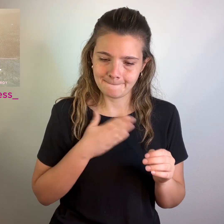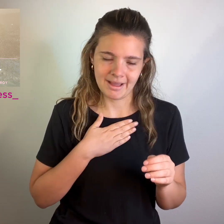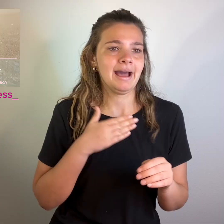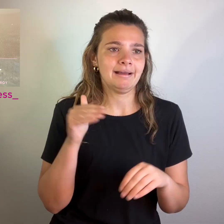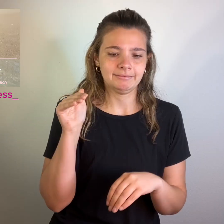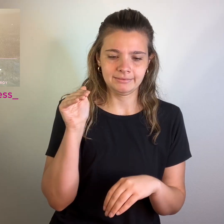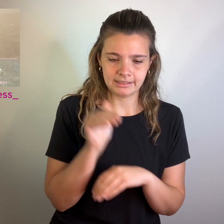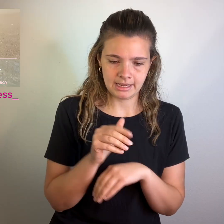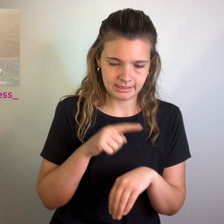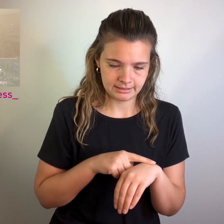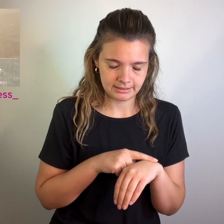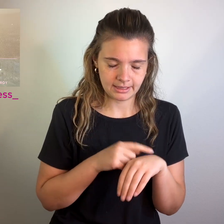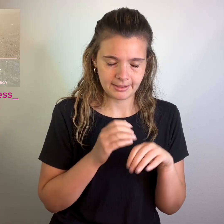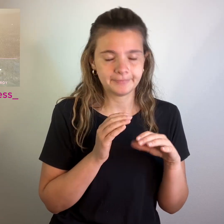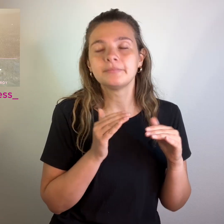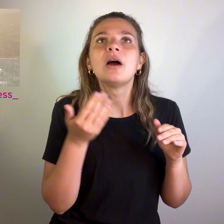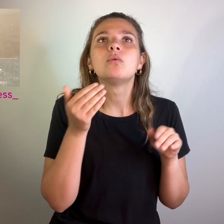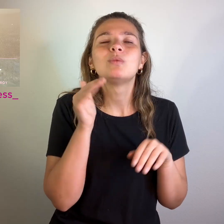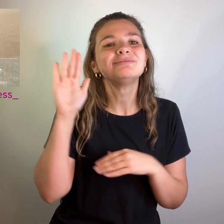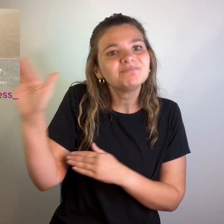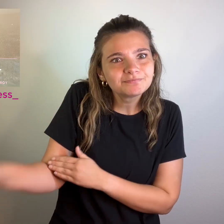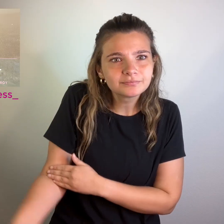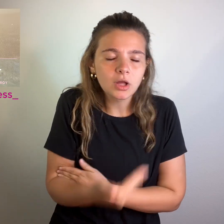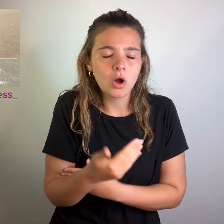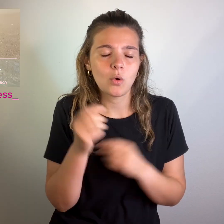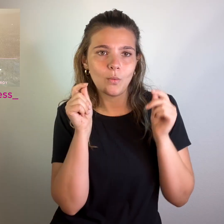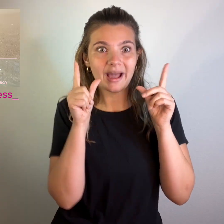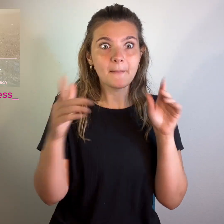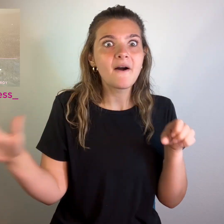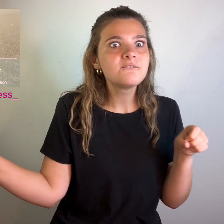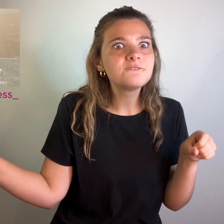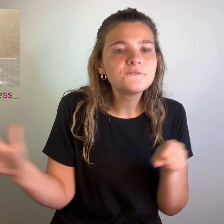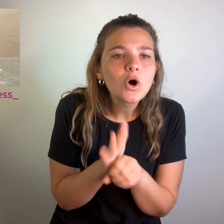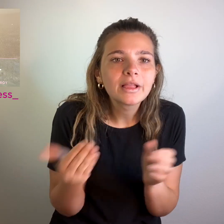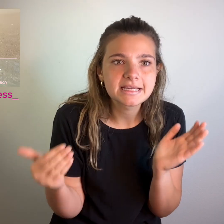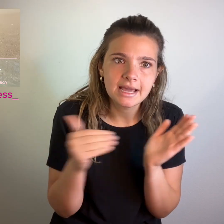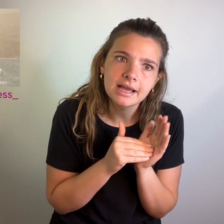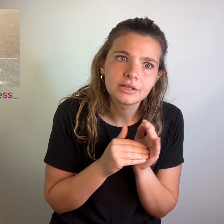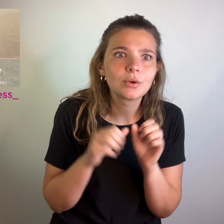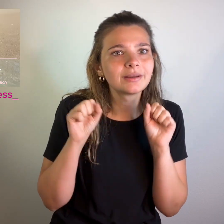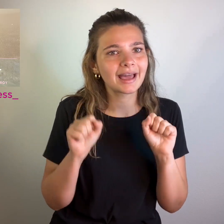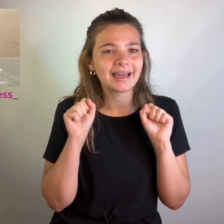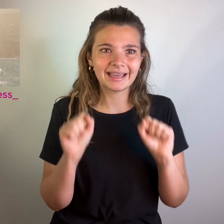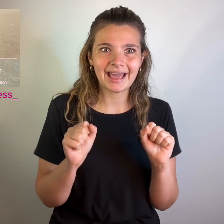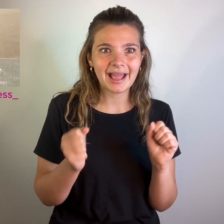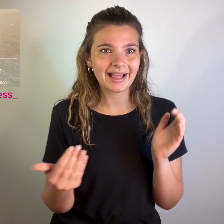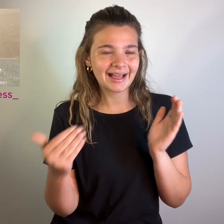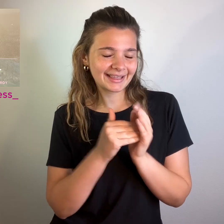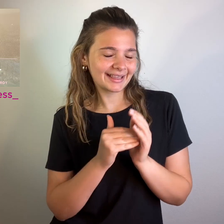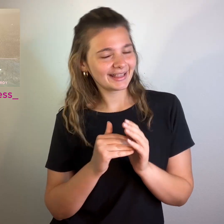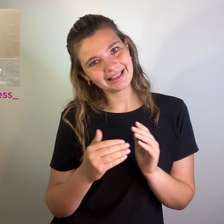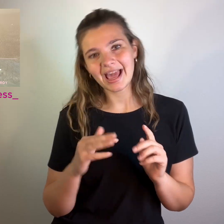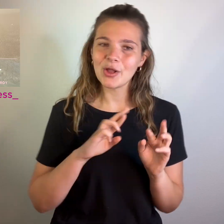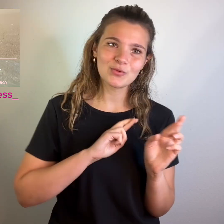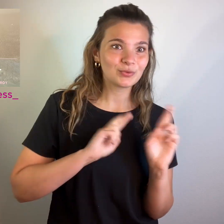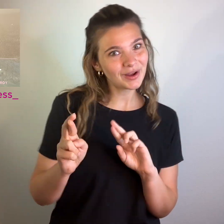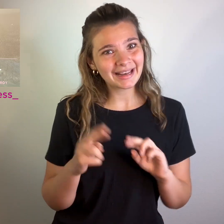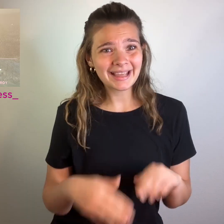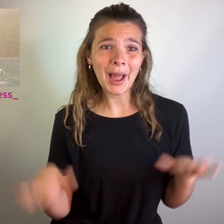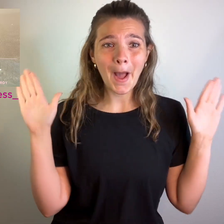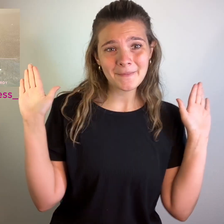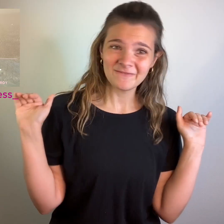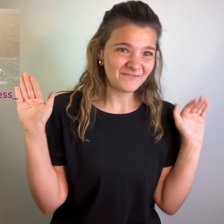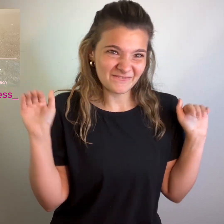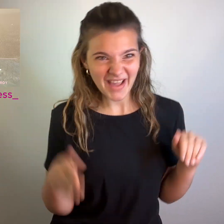my power is mine. And then I wake up with that full cup of energy. So I'm able to go be a little Barbie, a little lighthouse, a little fairy all over